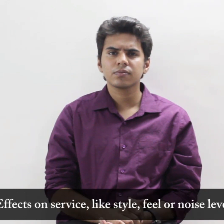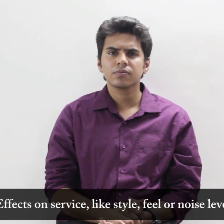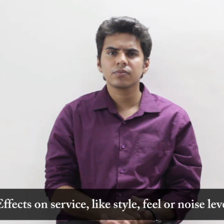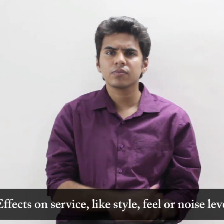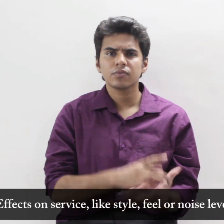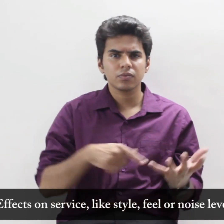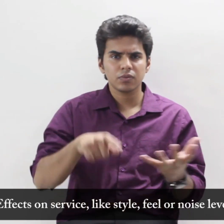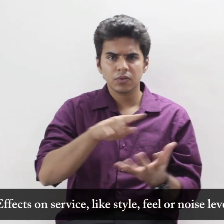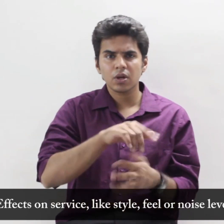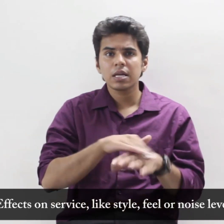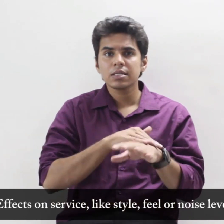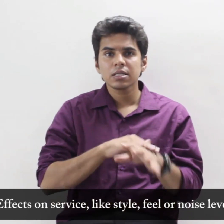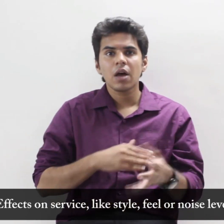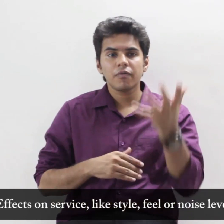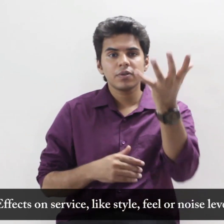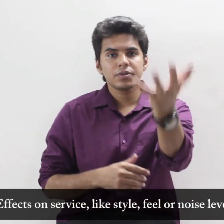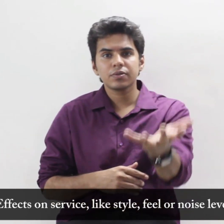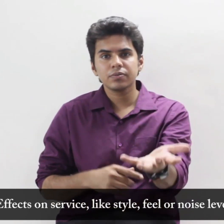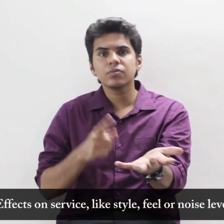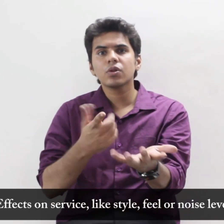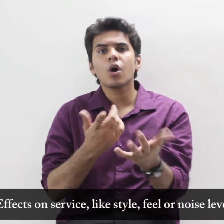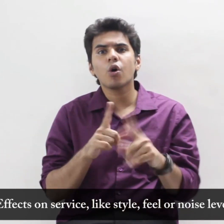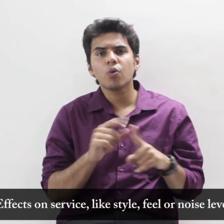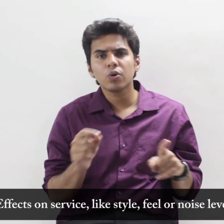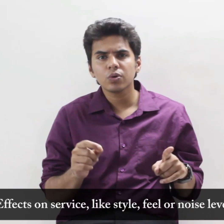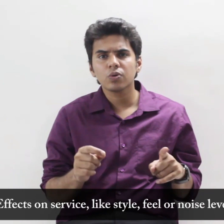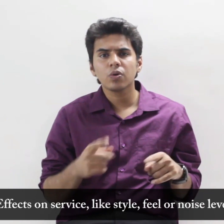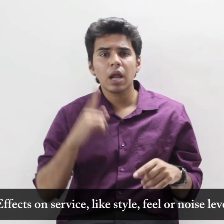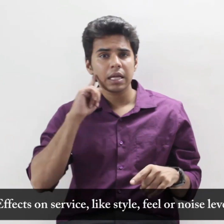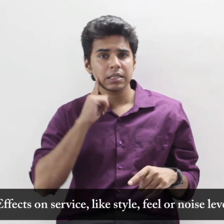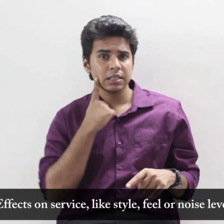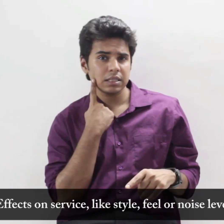Effects on service like style, feel, or noise level.